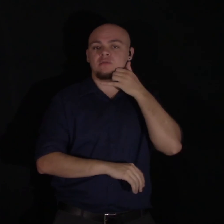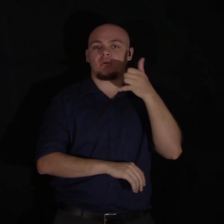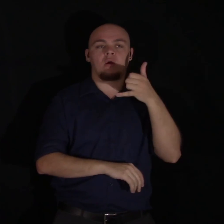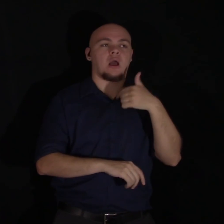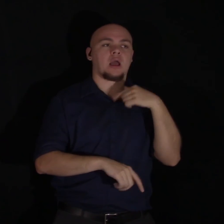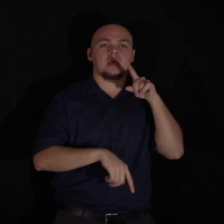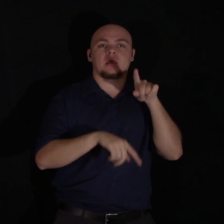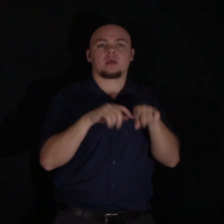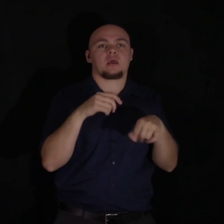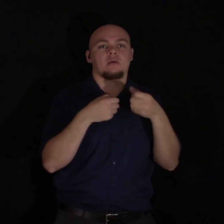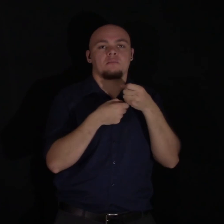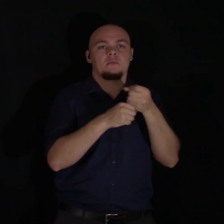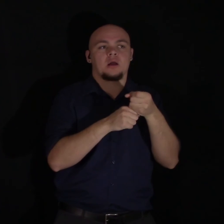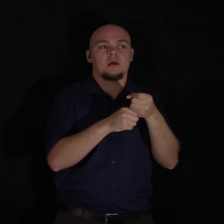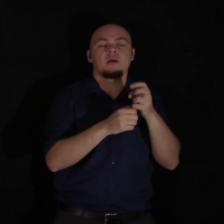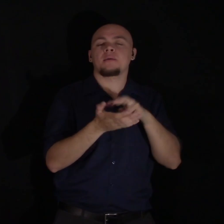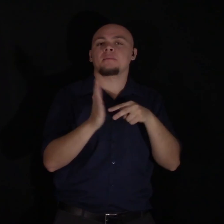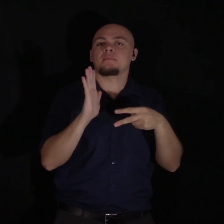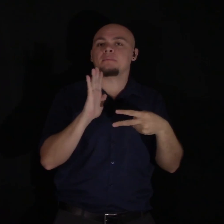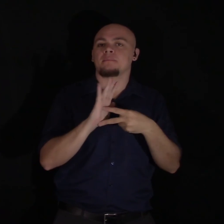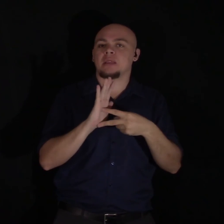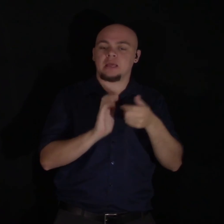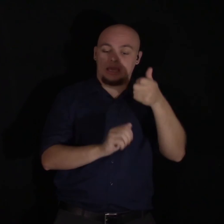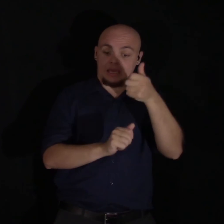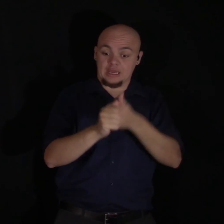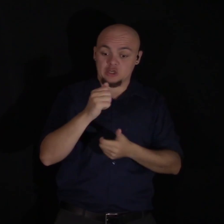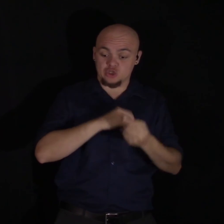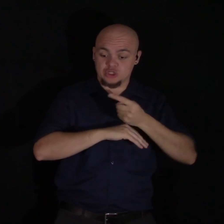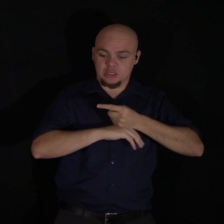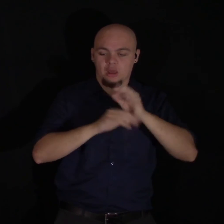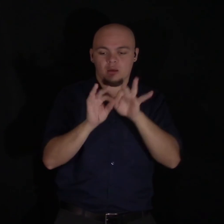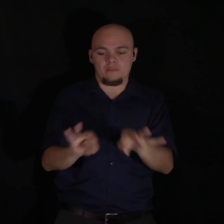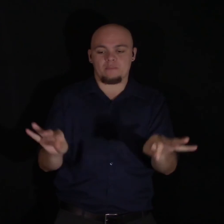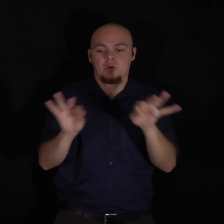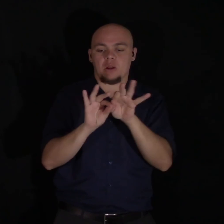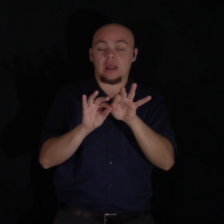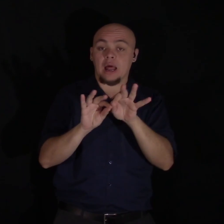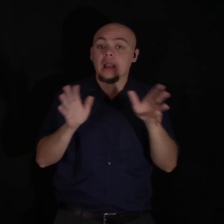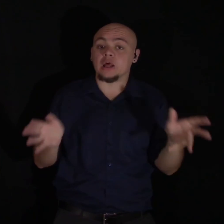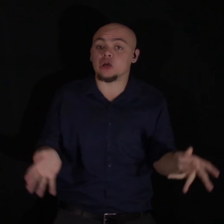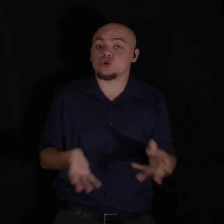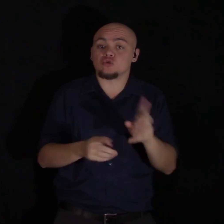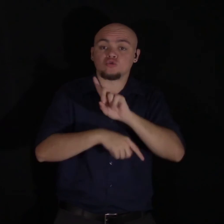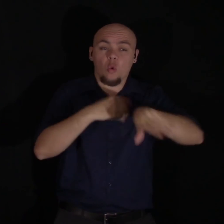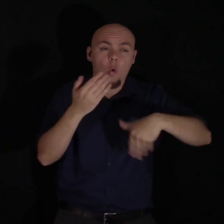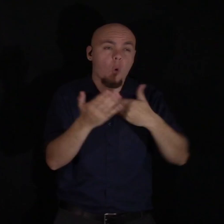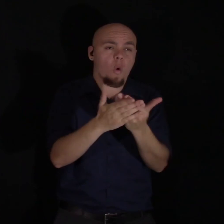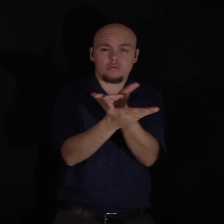make every day count. And I encourage you all to do the same.